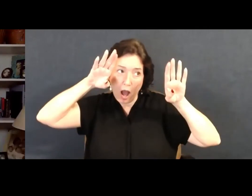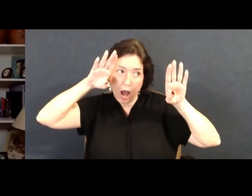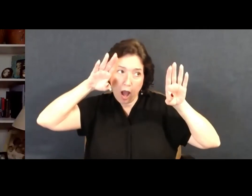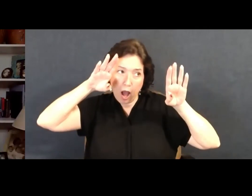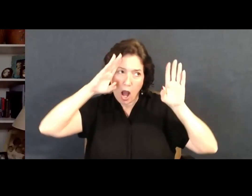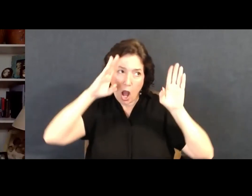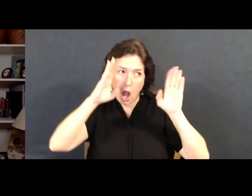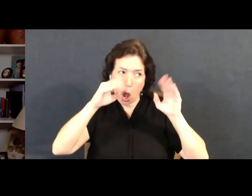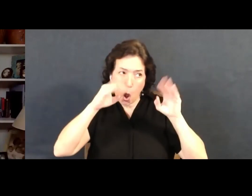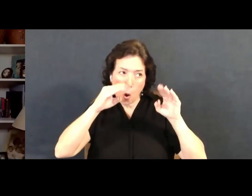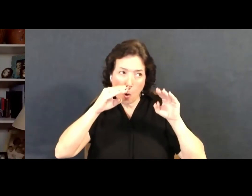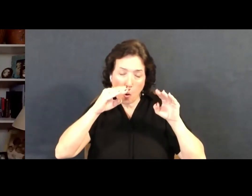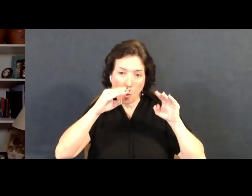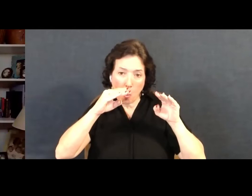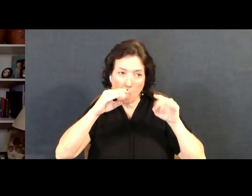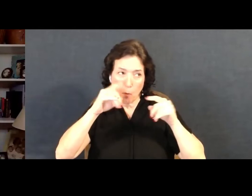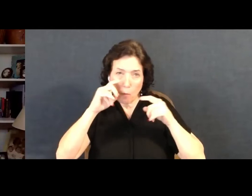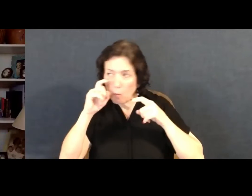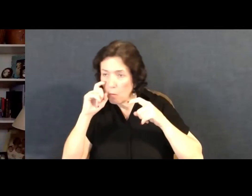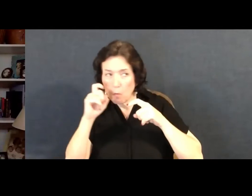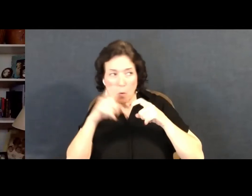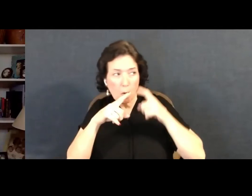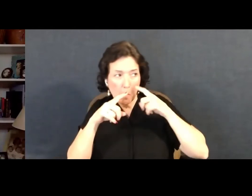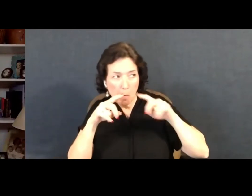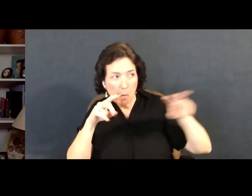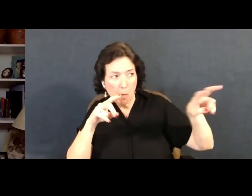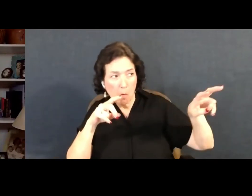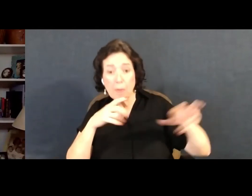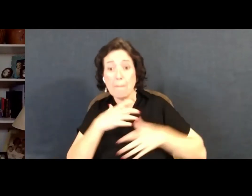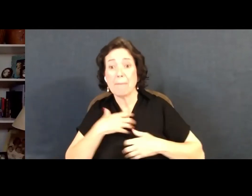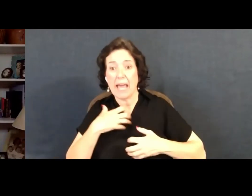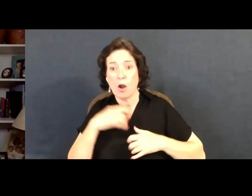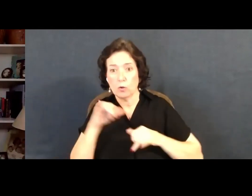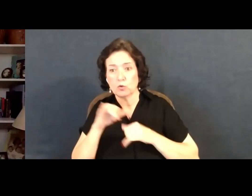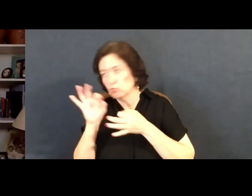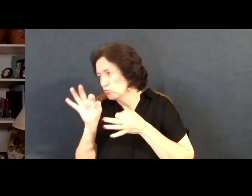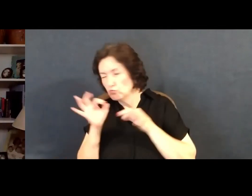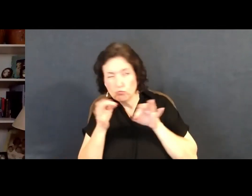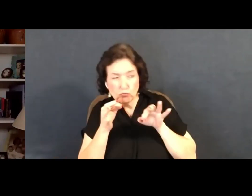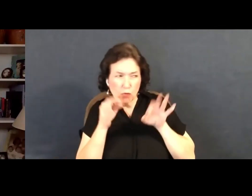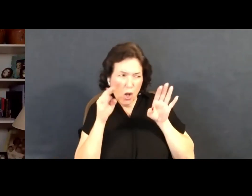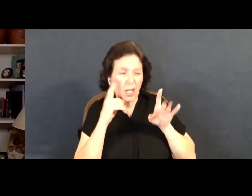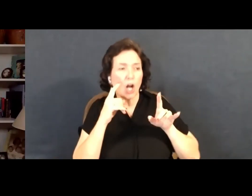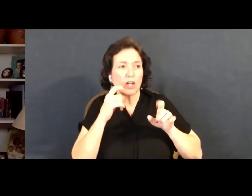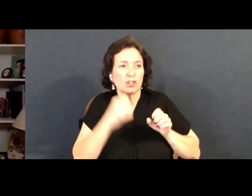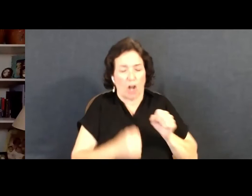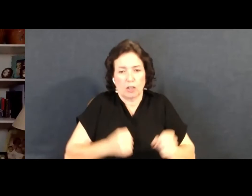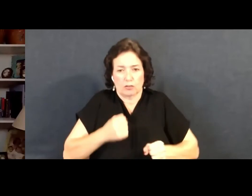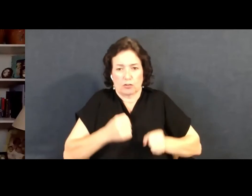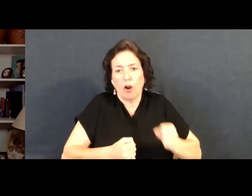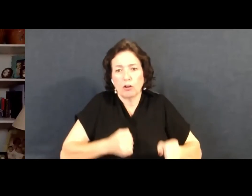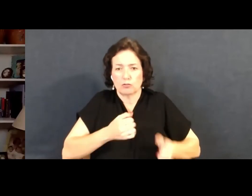Bear was looking toward point B and we suddenly could hear what Bear heard. Ka-chugga, ka-chugga, ka-chugga, ka-chugga,